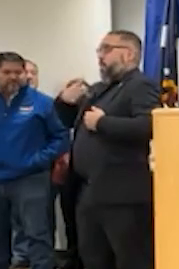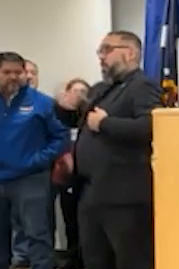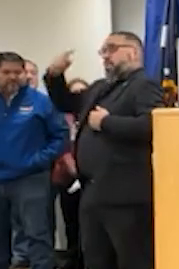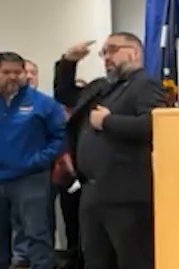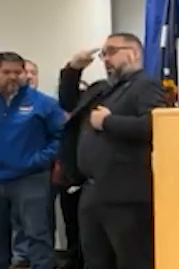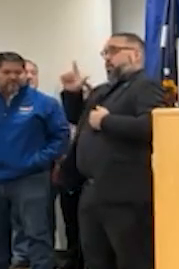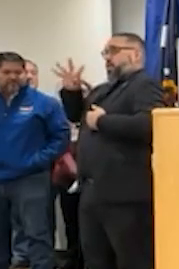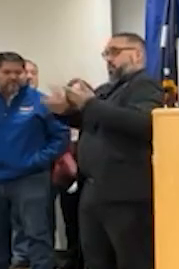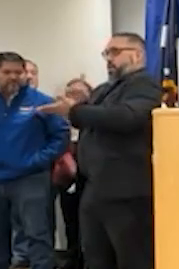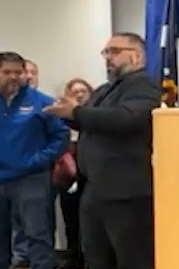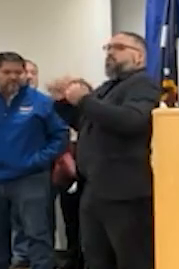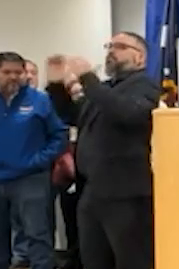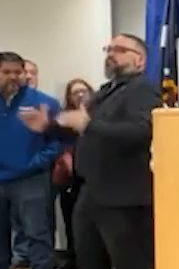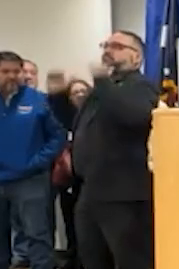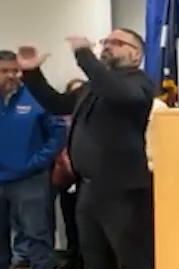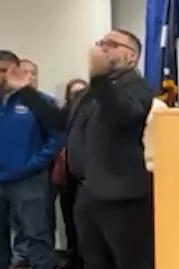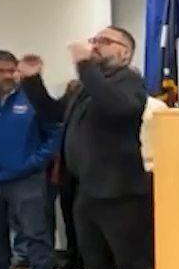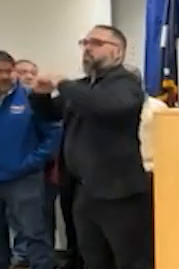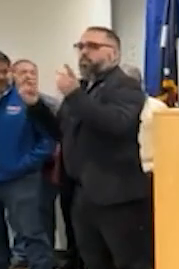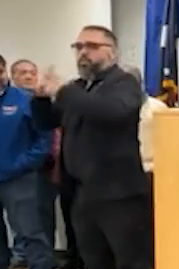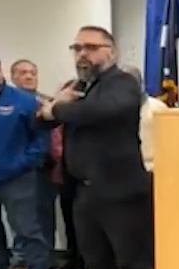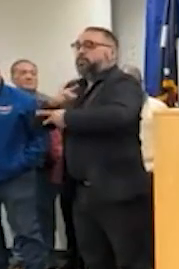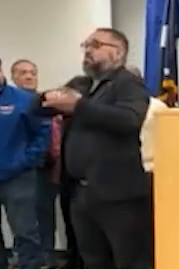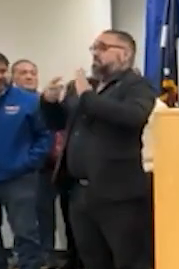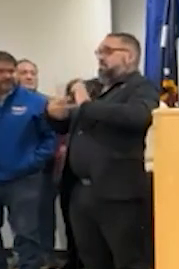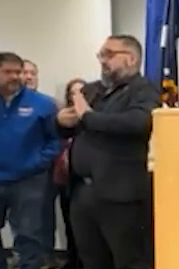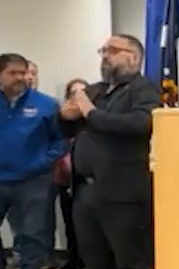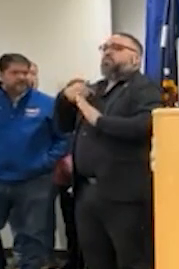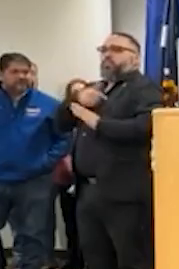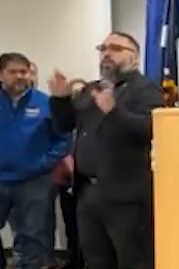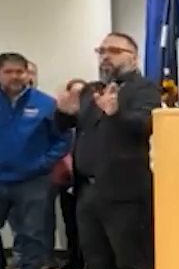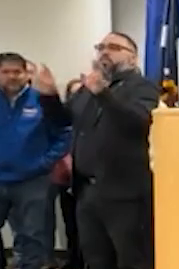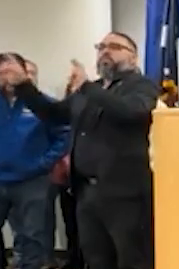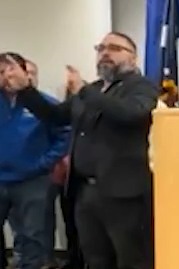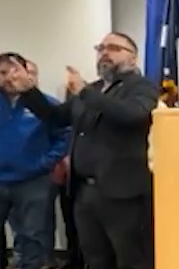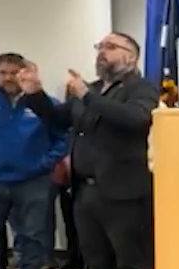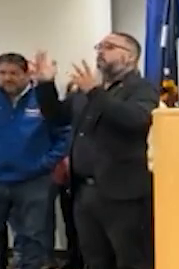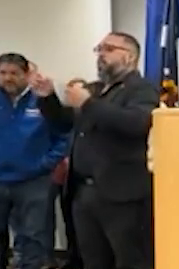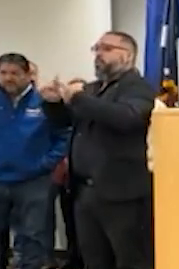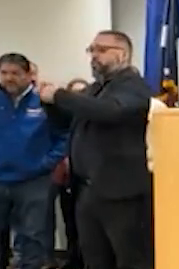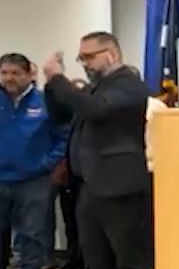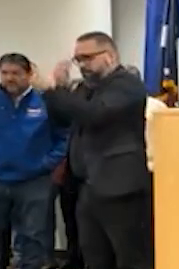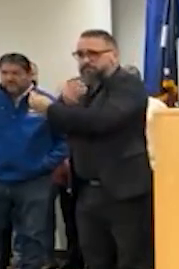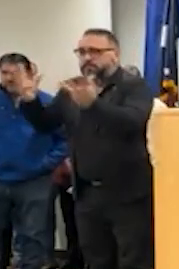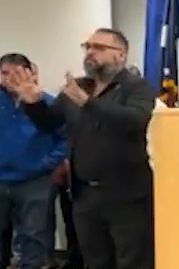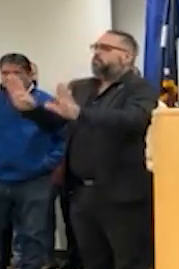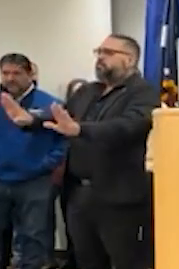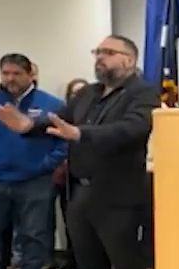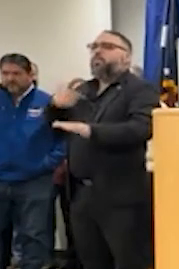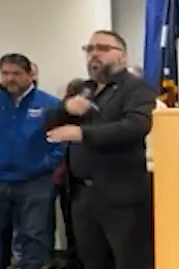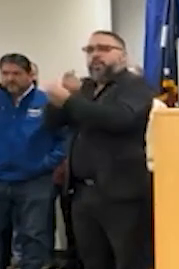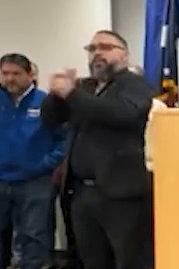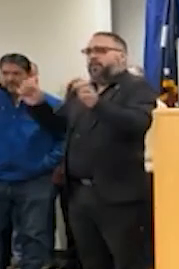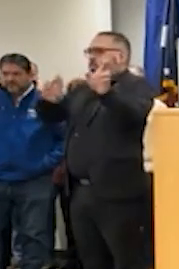24 hours ago. So we are prepared. Wanted to again reassure the community of the work that's been done, and then highlight the